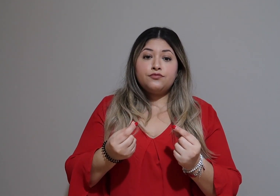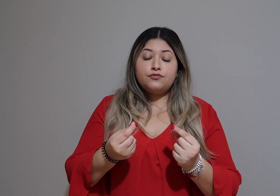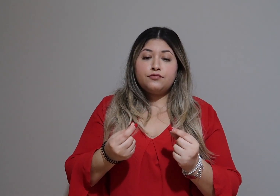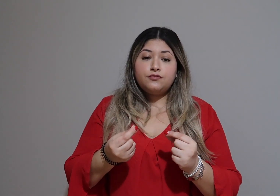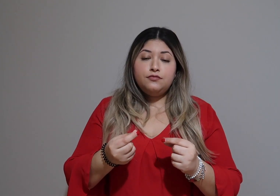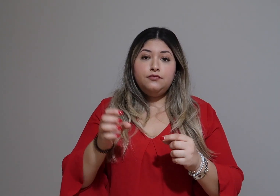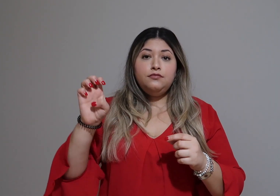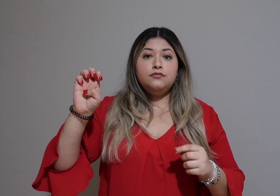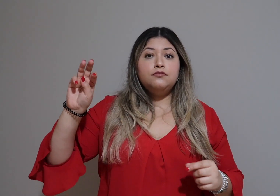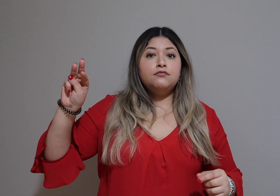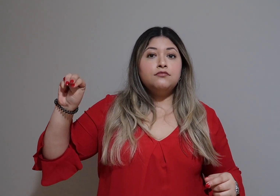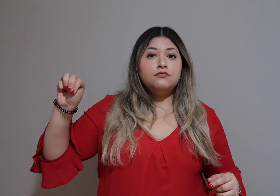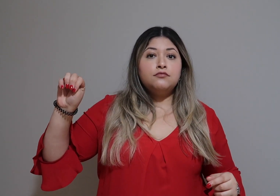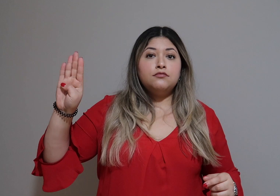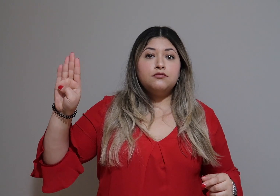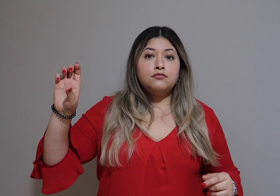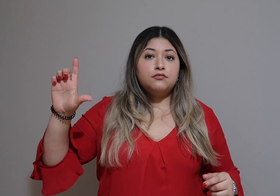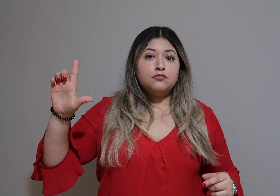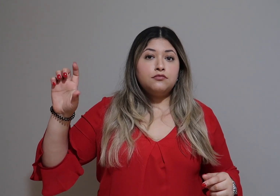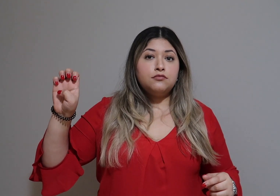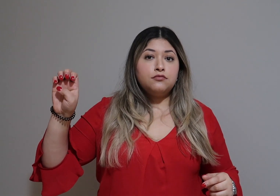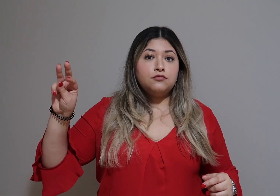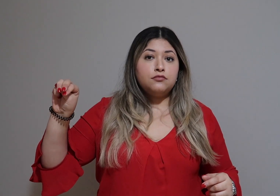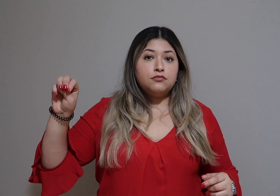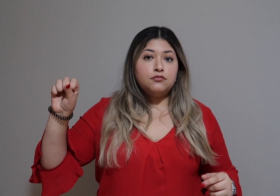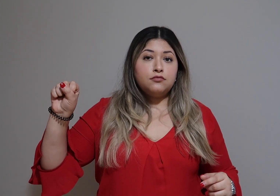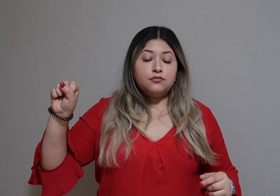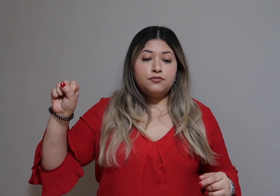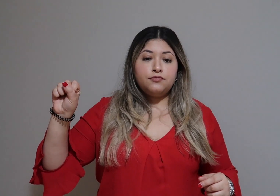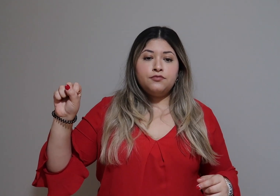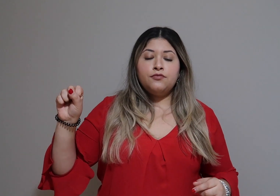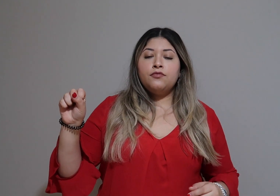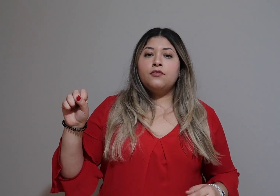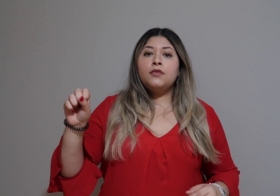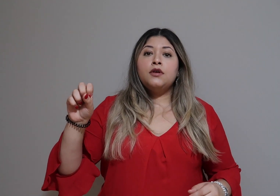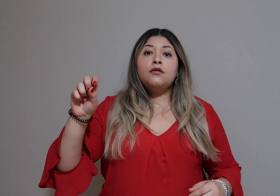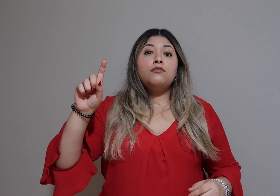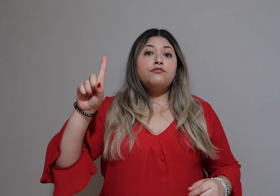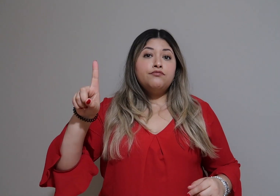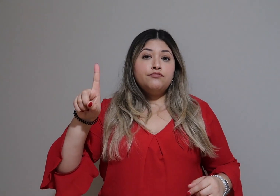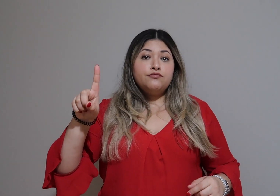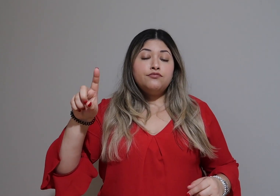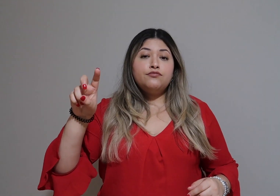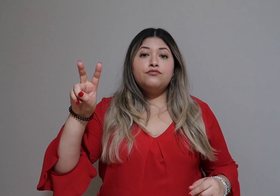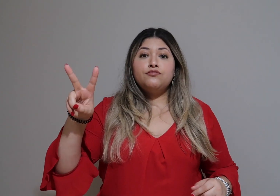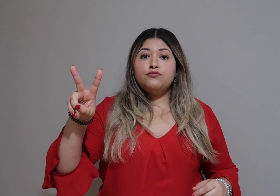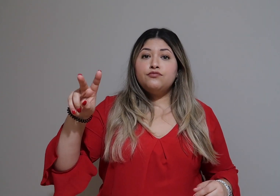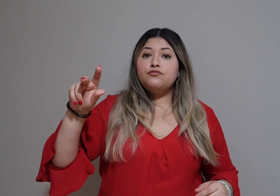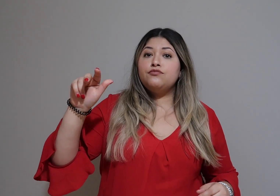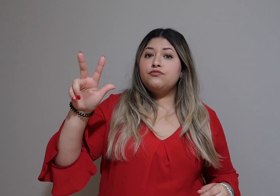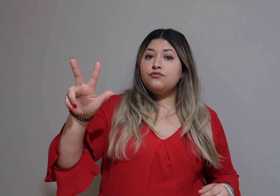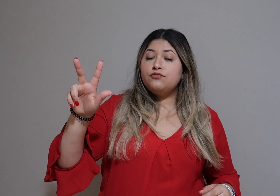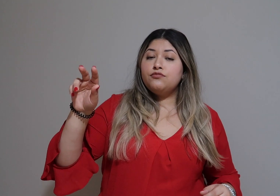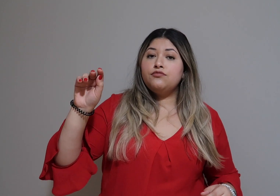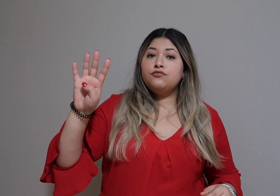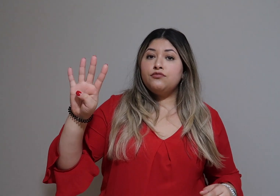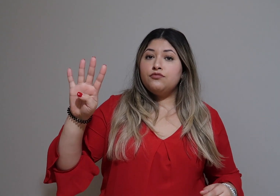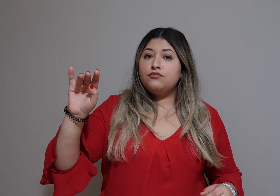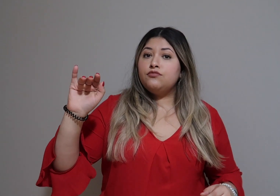represented in numbers. So it just looks like somebody's throwing random numbers at you, but that's not particularly what they're doing. So I'm going through the numbers here very quickly. 1,